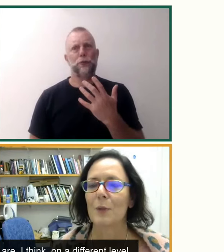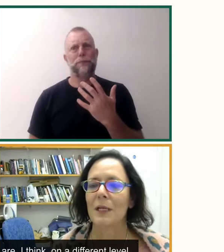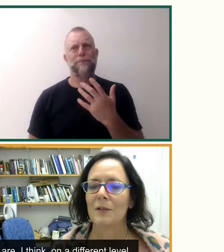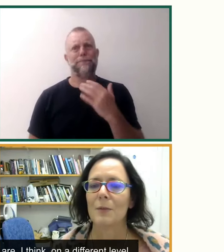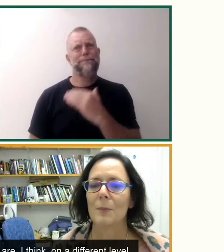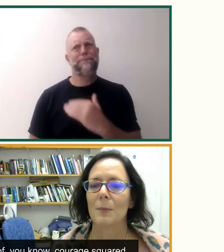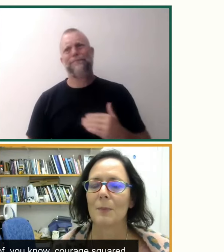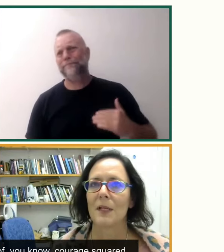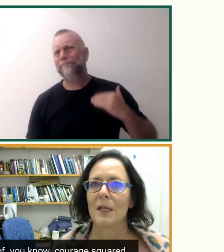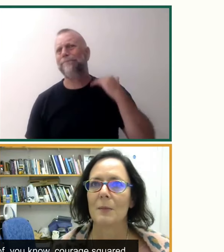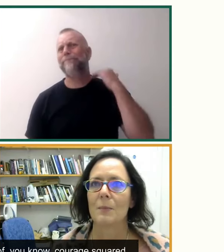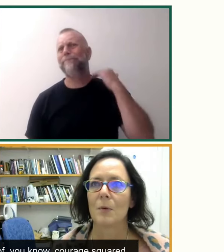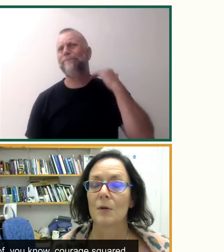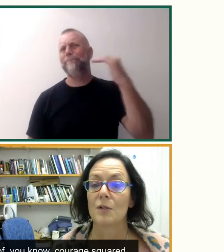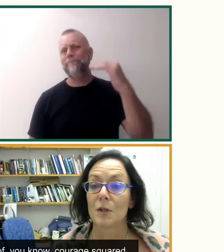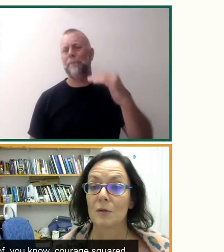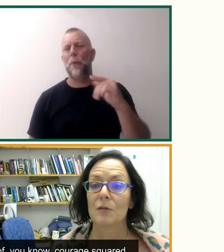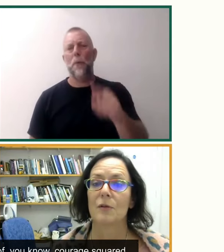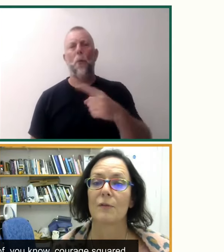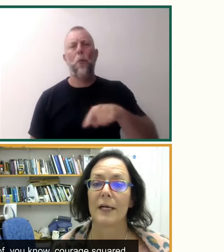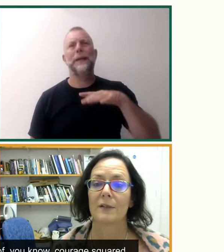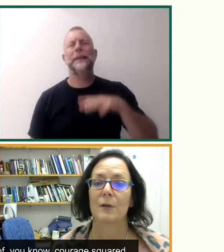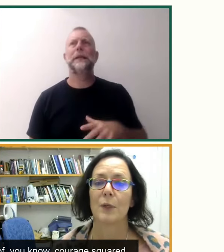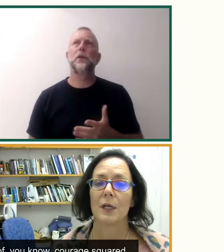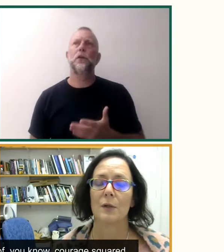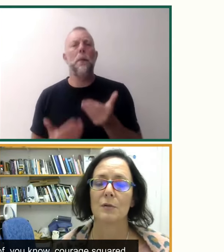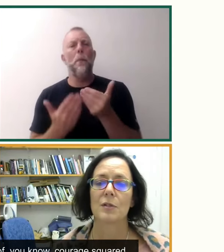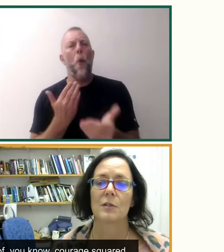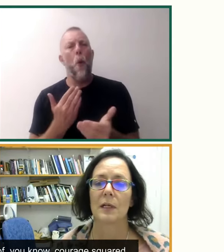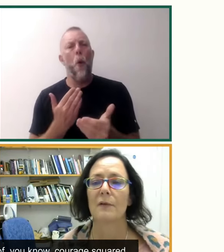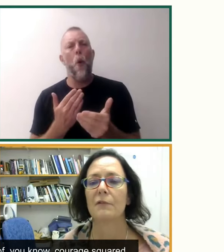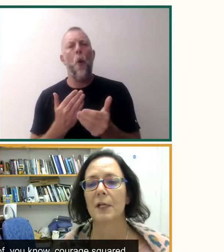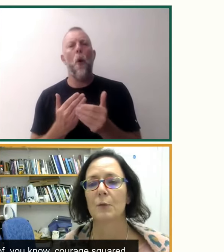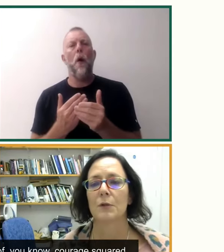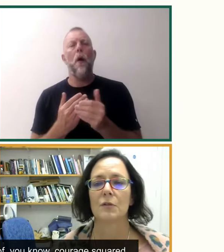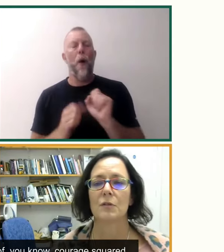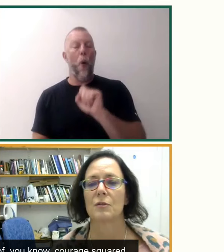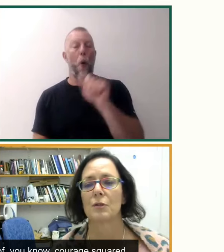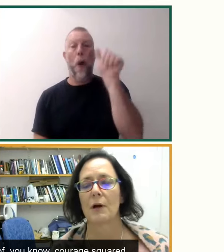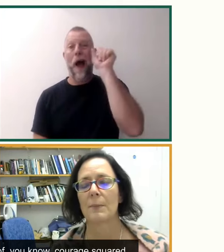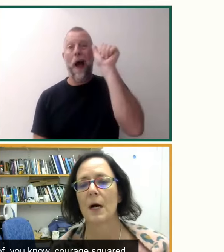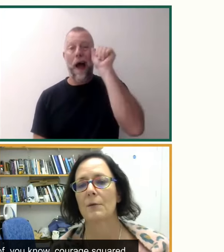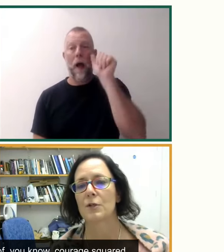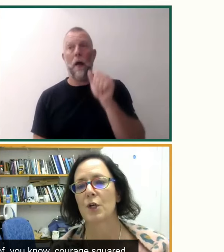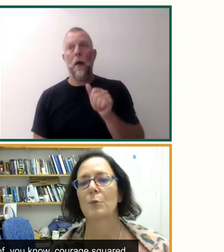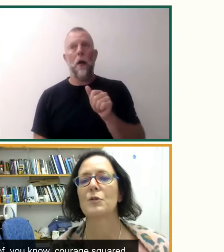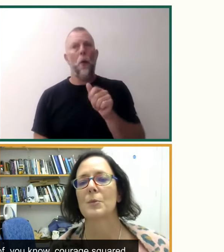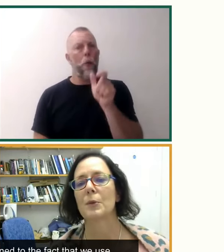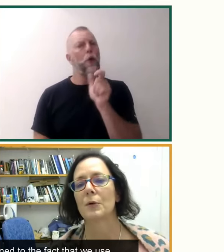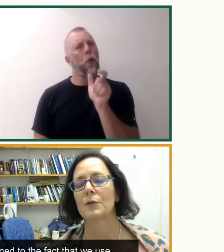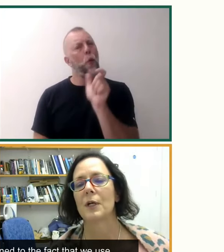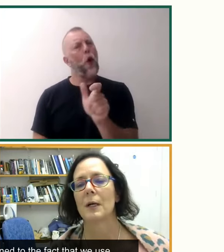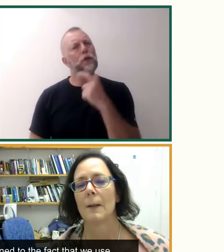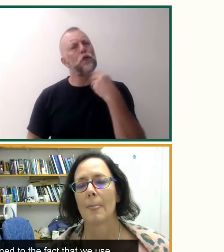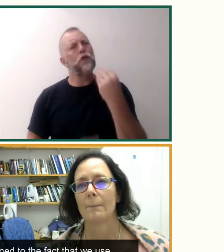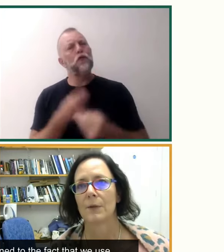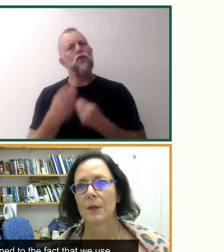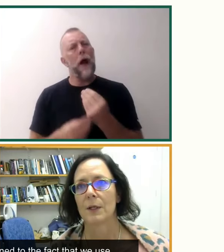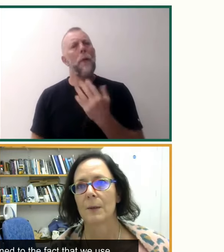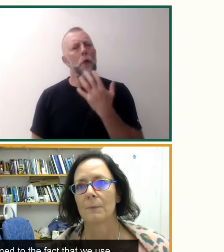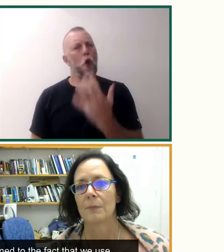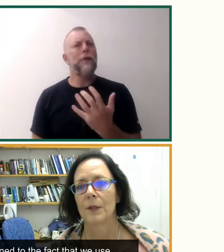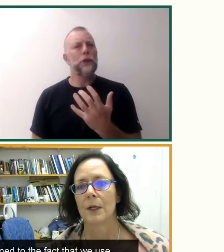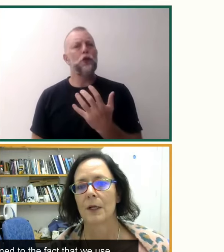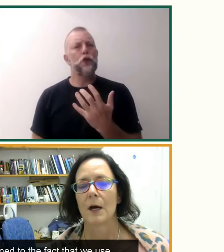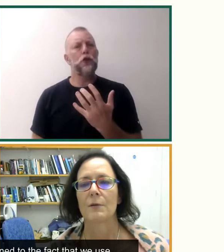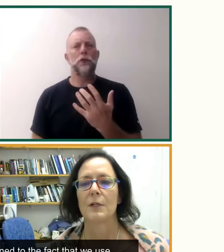And I think we need to be more attuned to the fact that we use leveling words to describe courage across the board. But